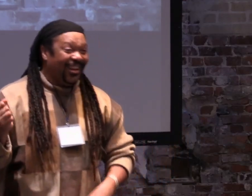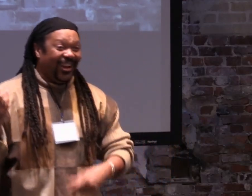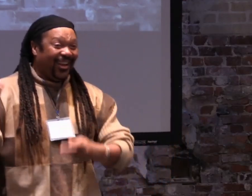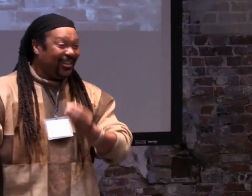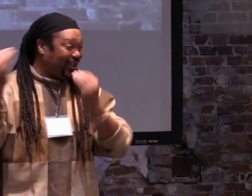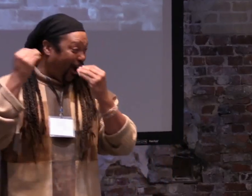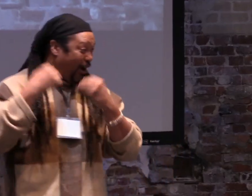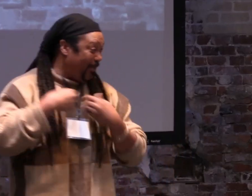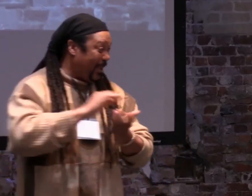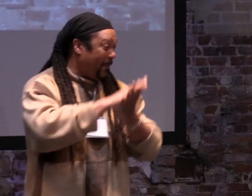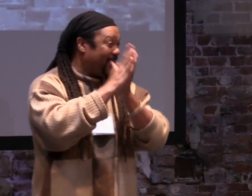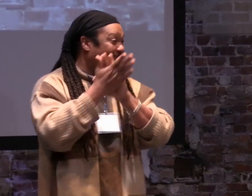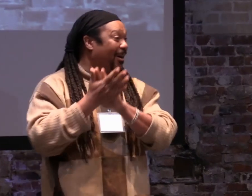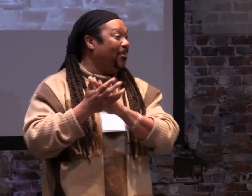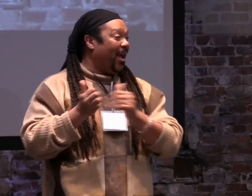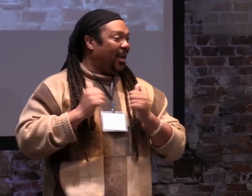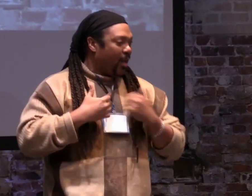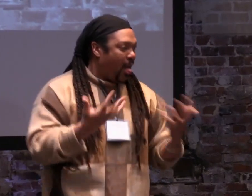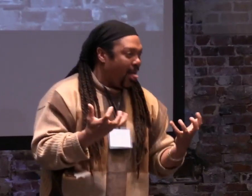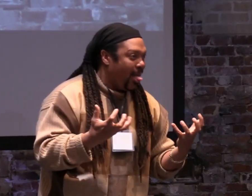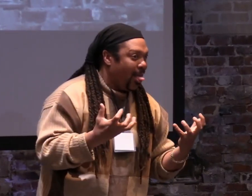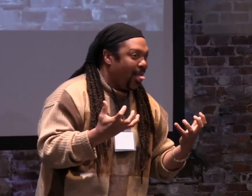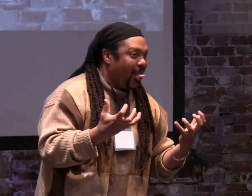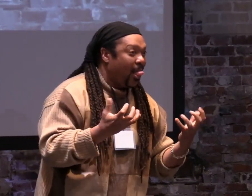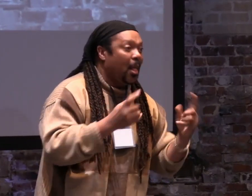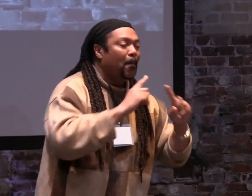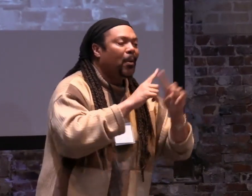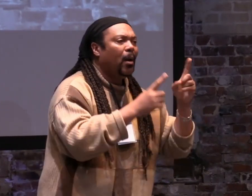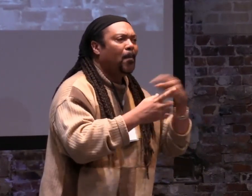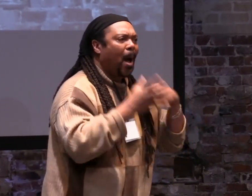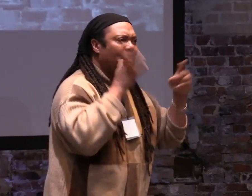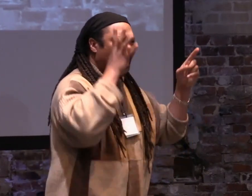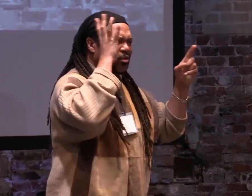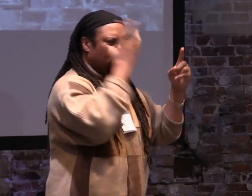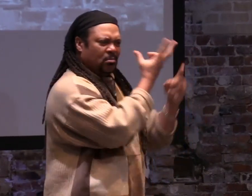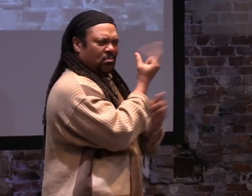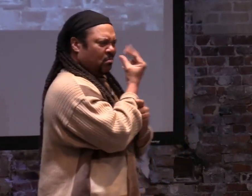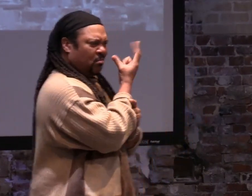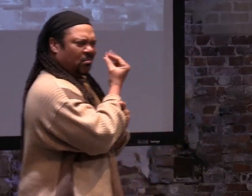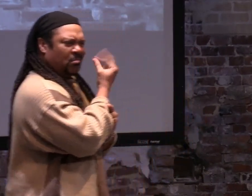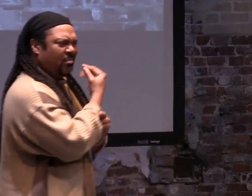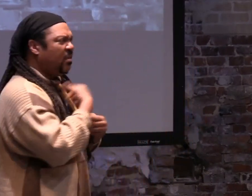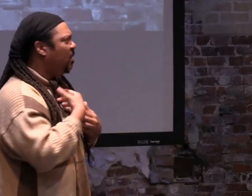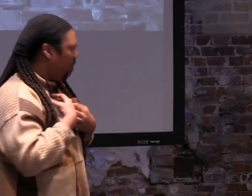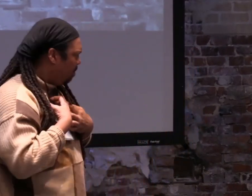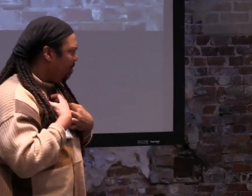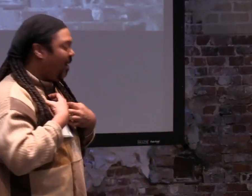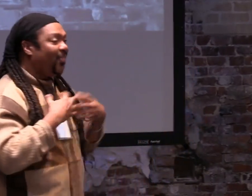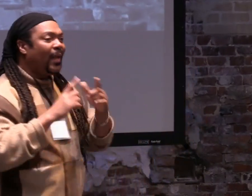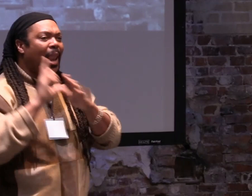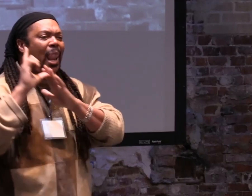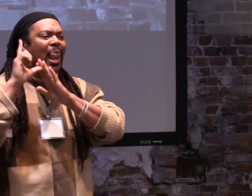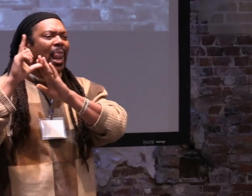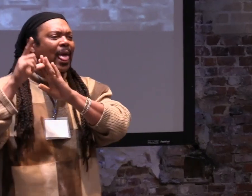Michael Jackson. You all know that. He was the one who's inspired me to become an actor. But everyone said I couldn't be